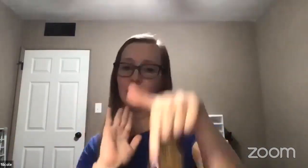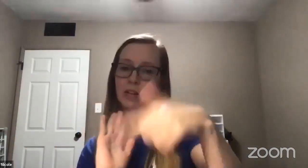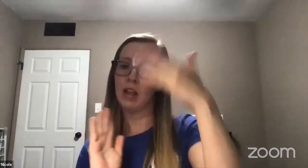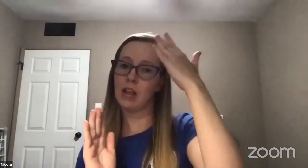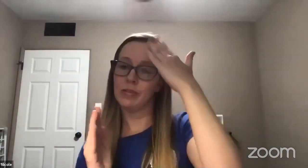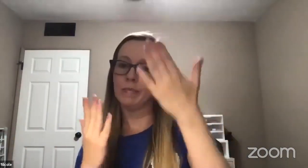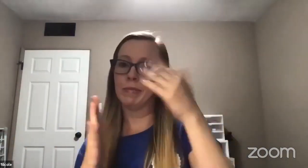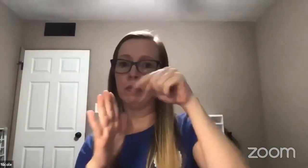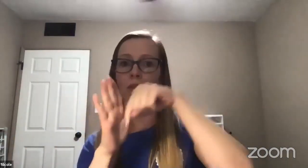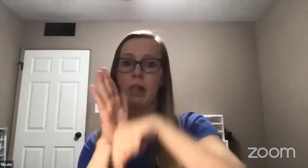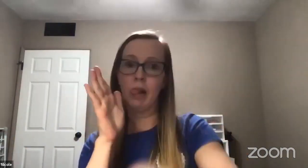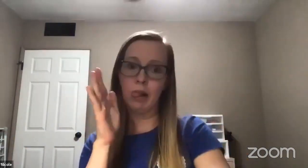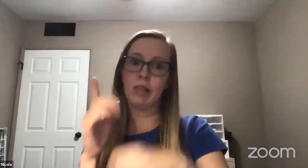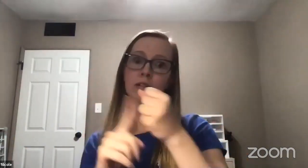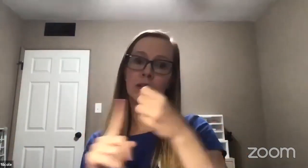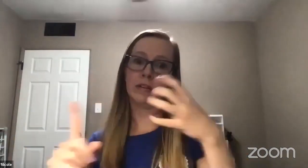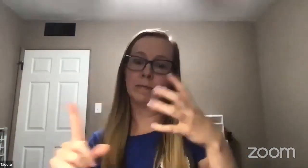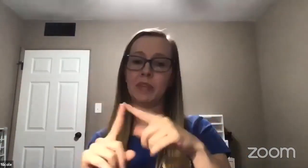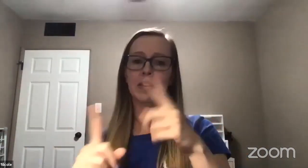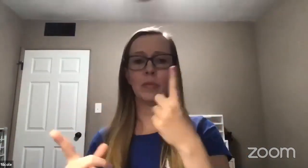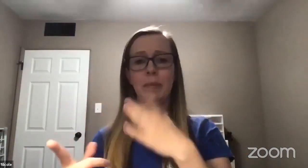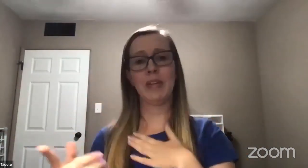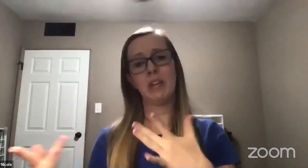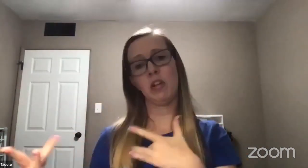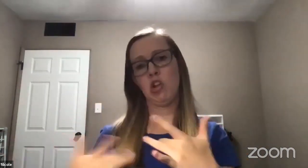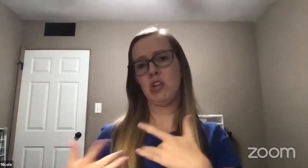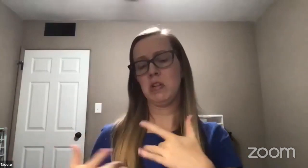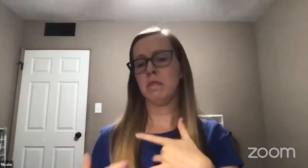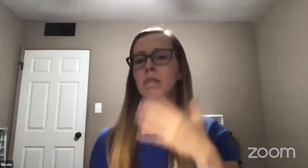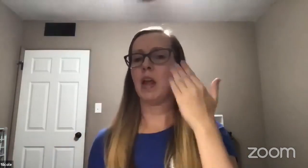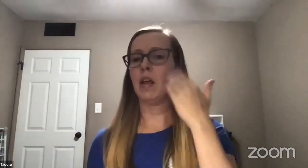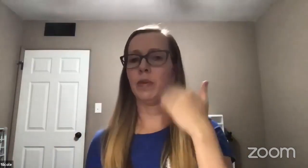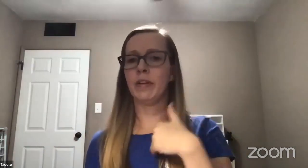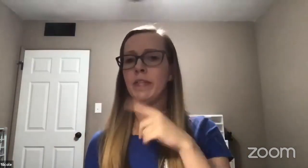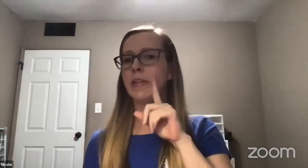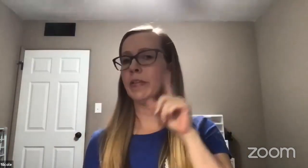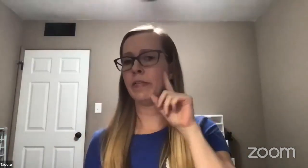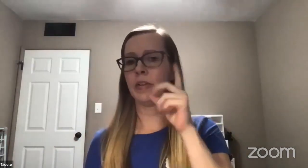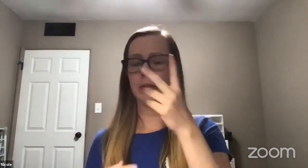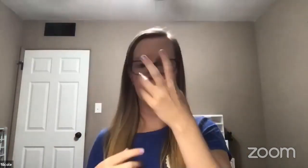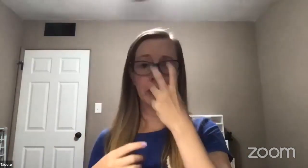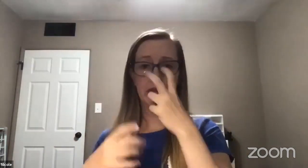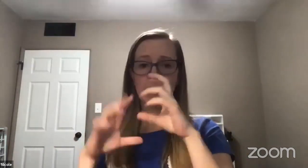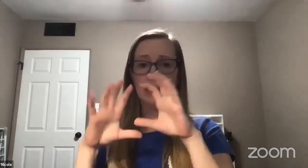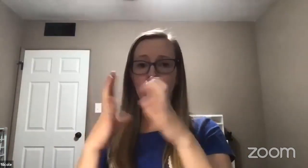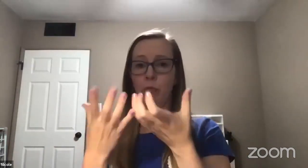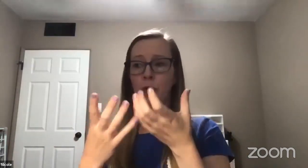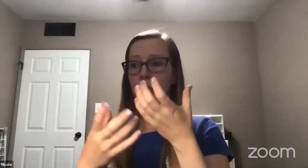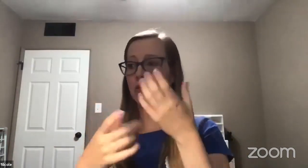I know later this might be addressed more deeply, but